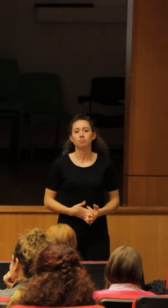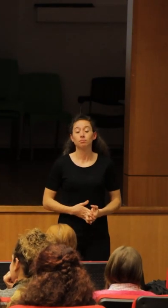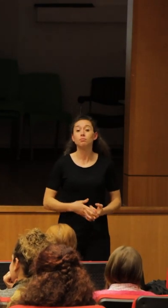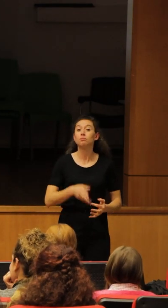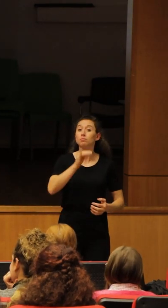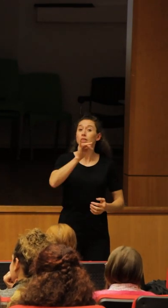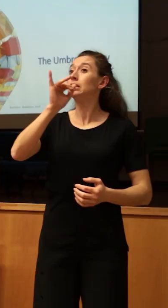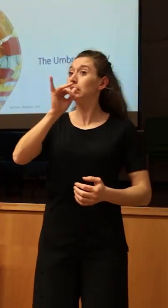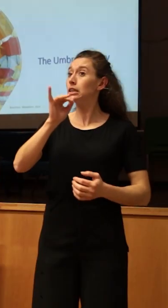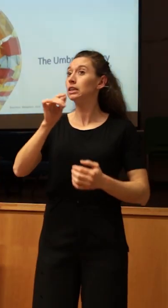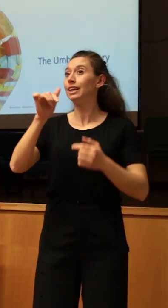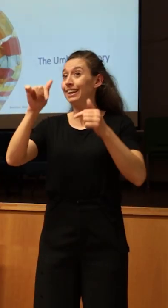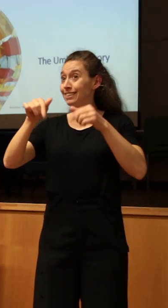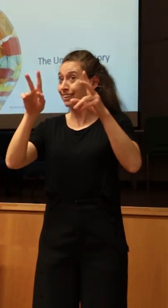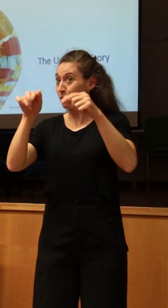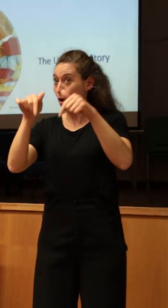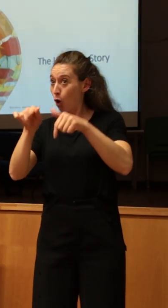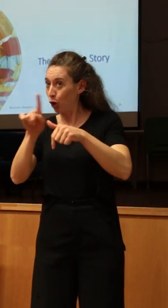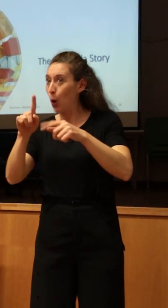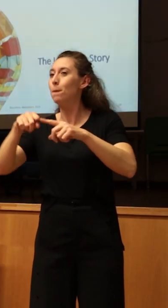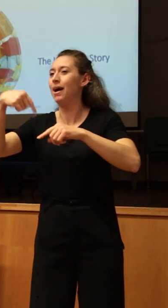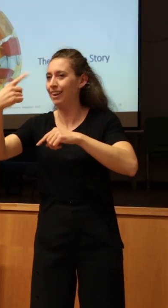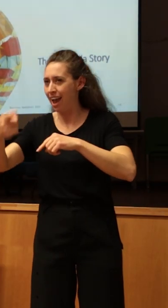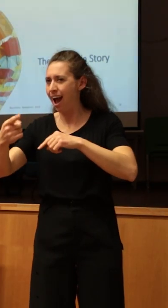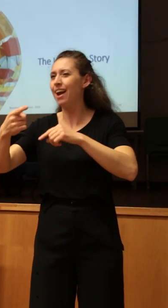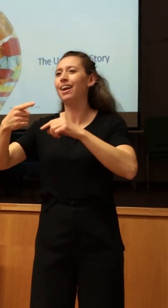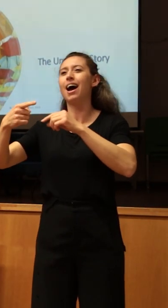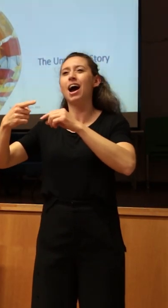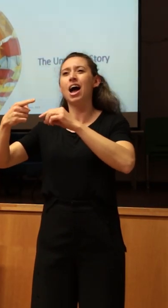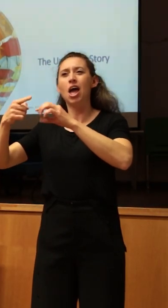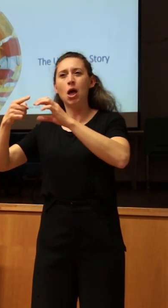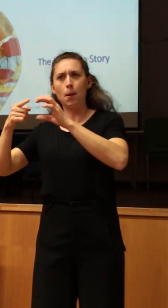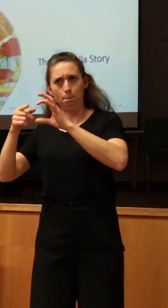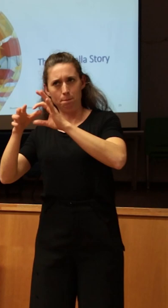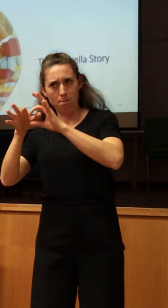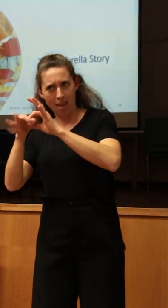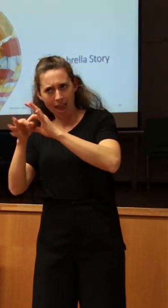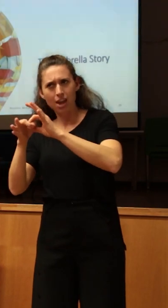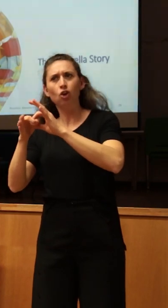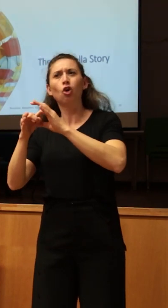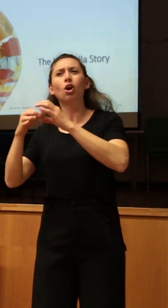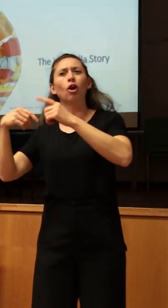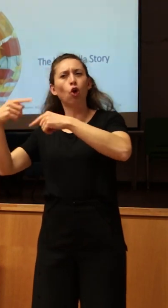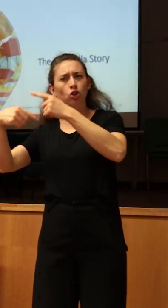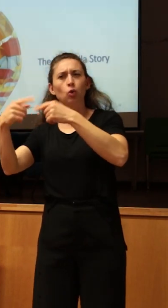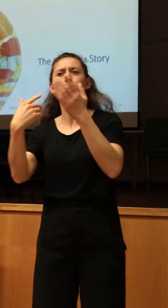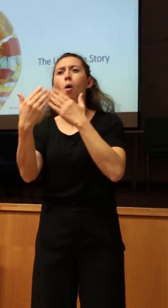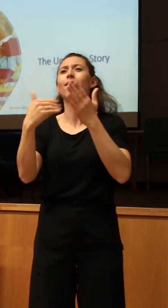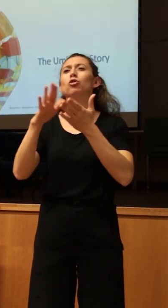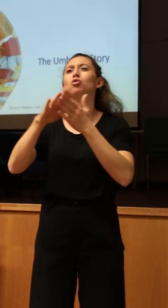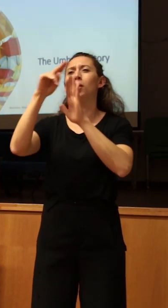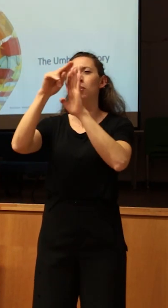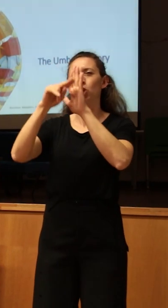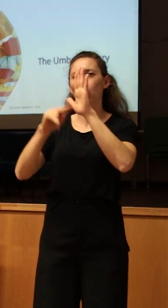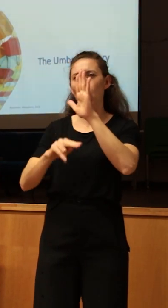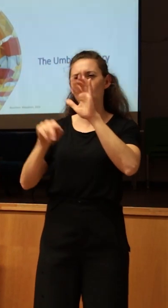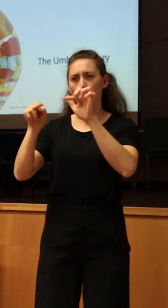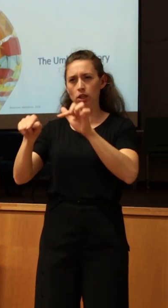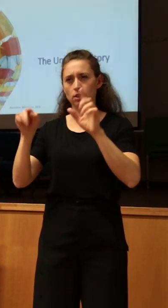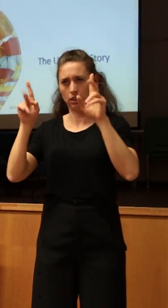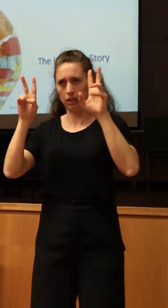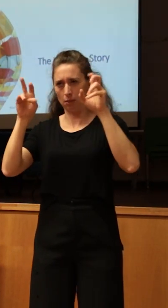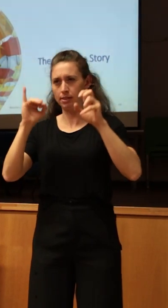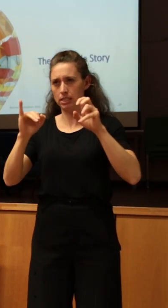Sí, ese no era el tópico de hoy, porque mañana y pasado vamos a ir hablando sobre el protocolo de esto, de cómo ir profundizando, pero sí. There is a